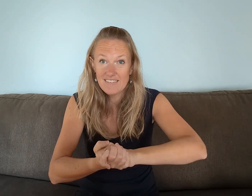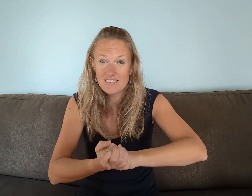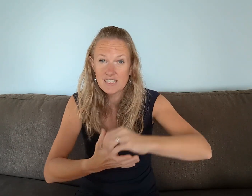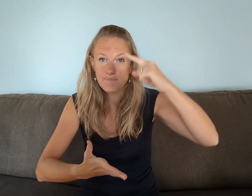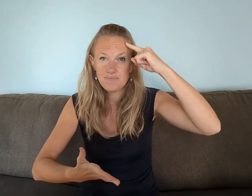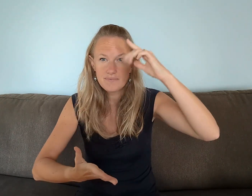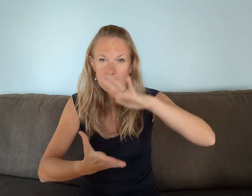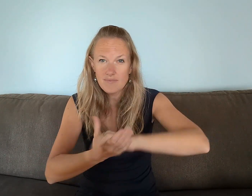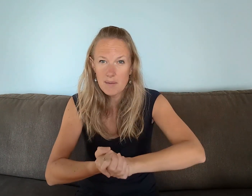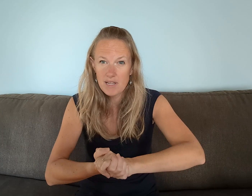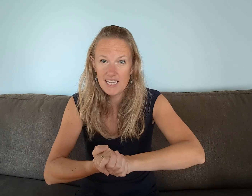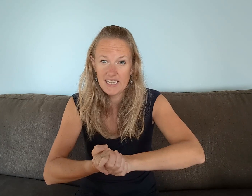Believed.